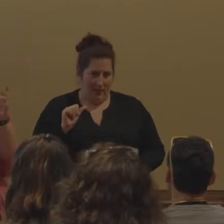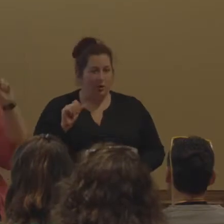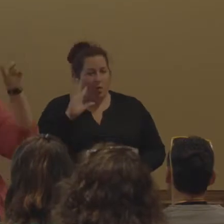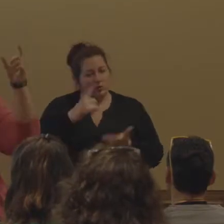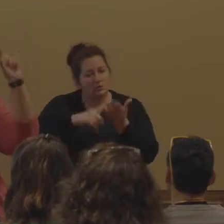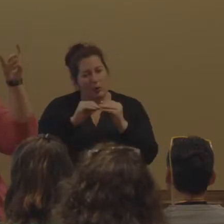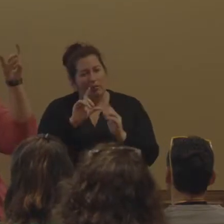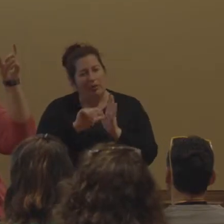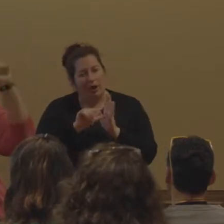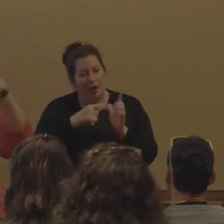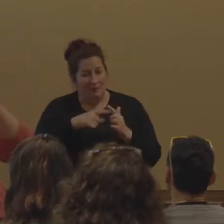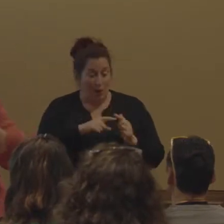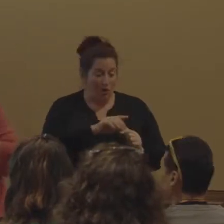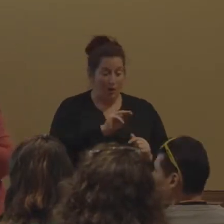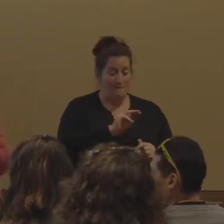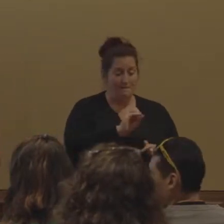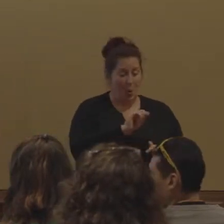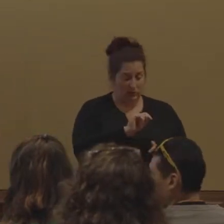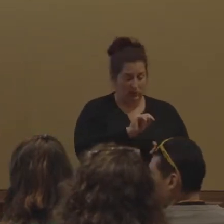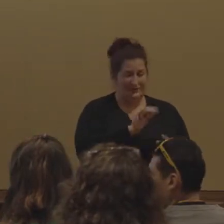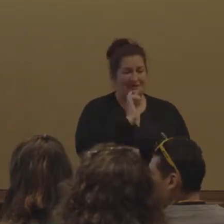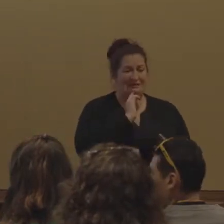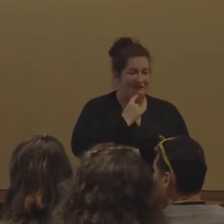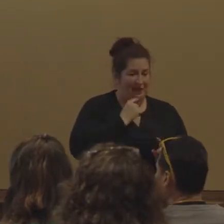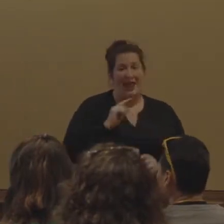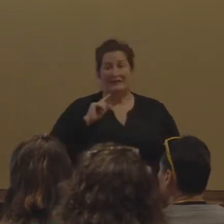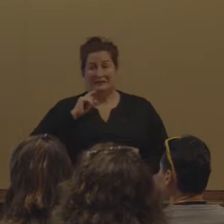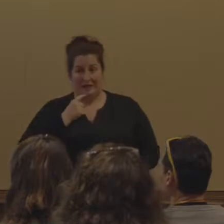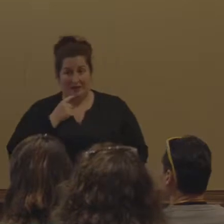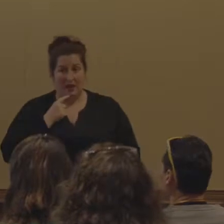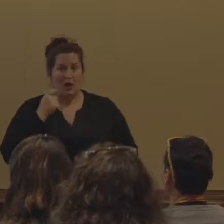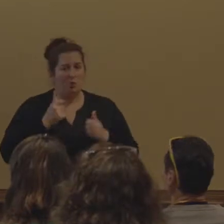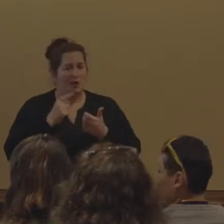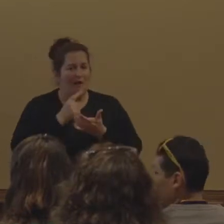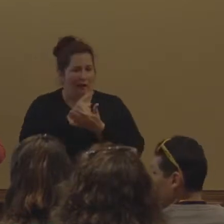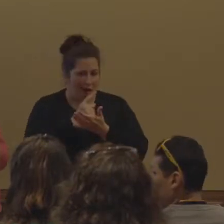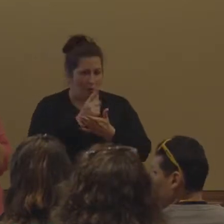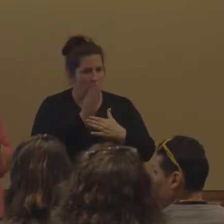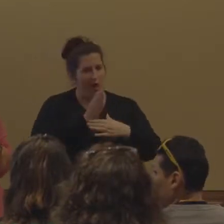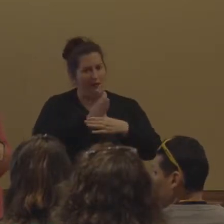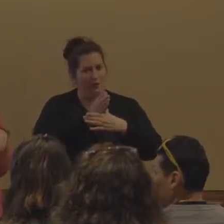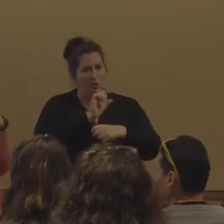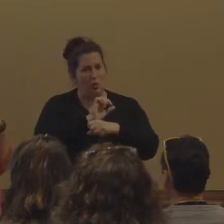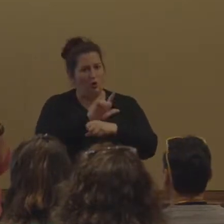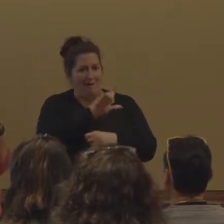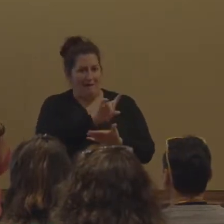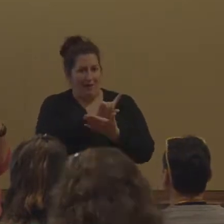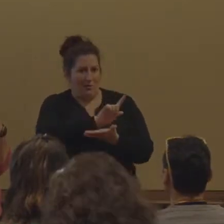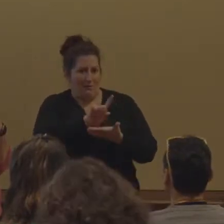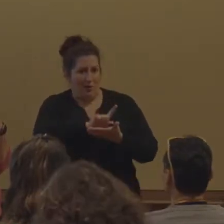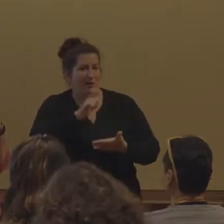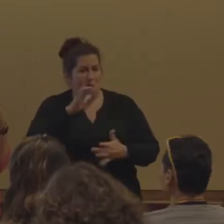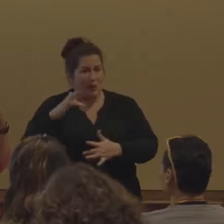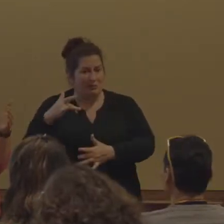about the difference between most significant and significant. Average hours worked per week was 28. While this is not